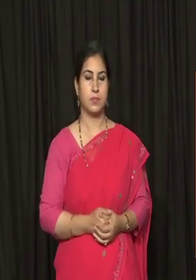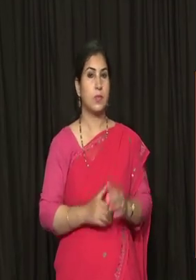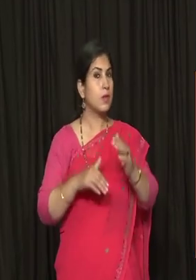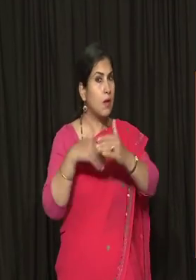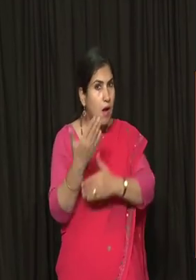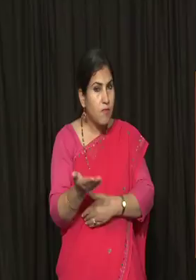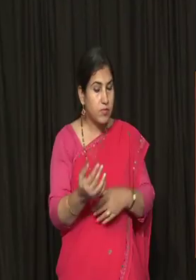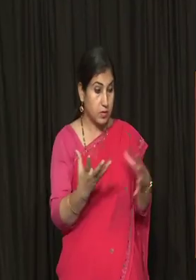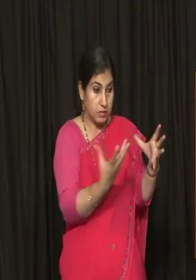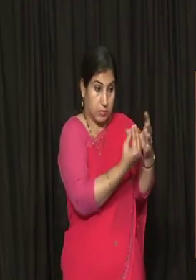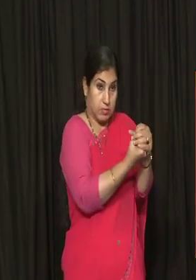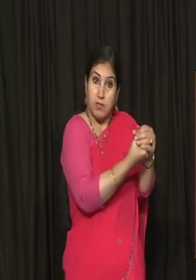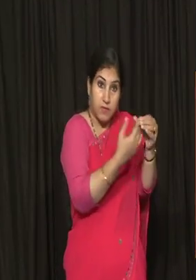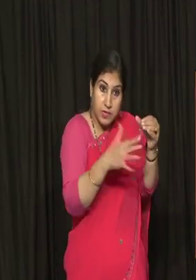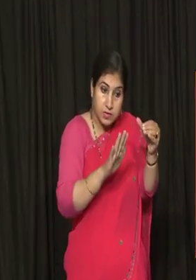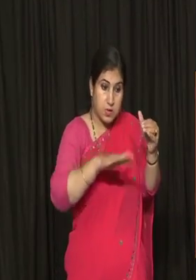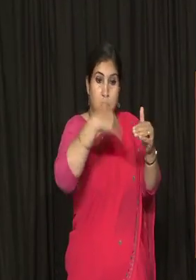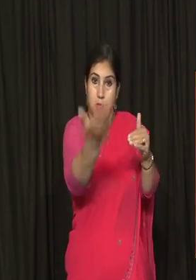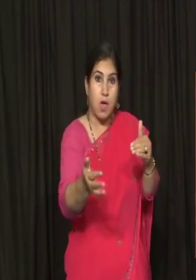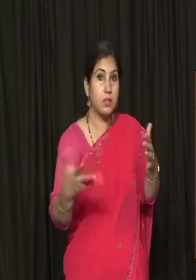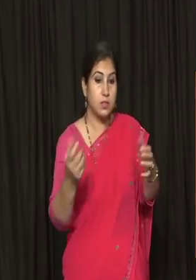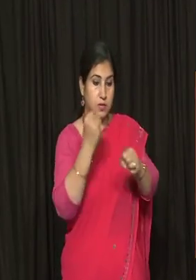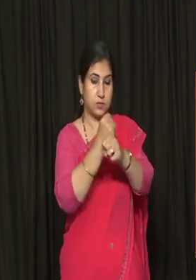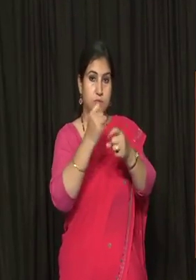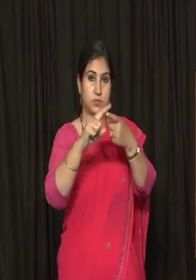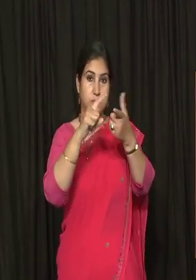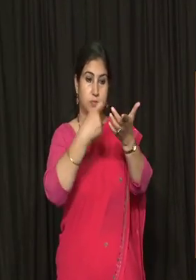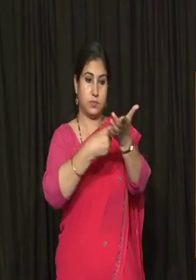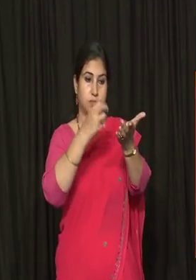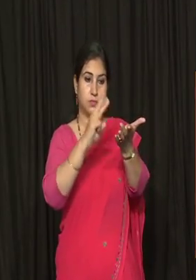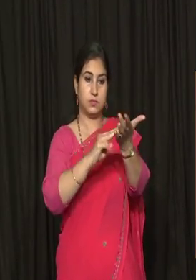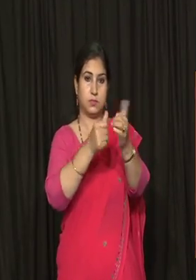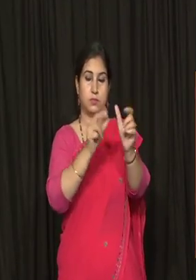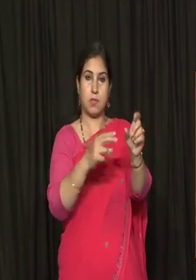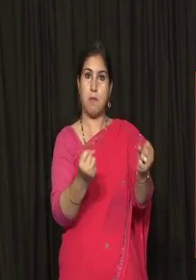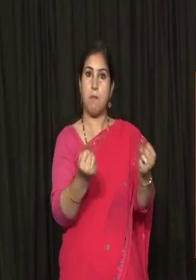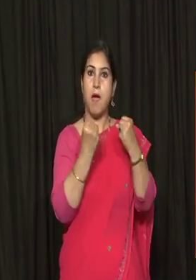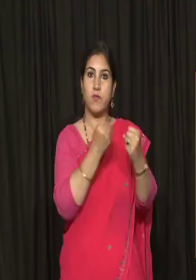After its unification, Germany became a powerful country of Europe.